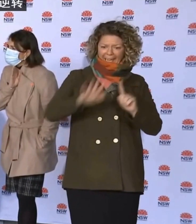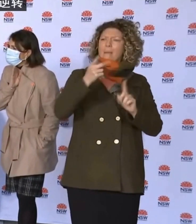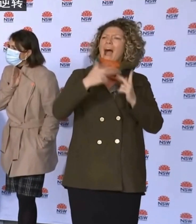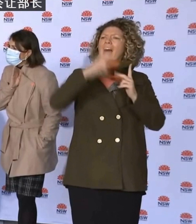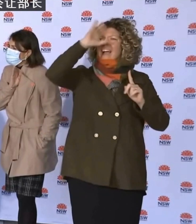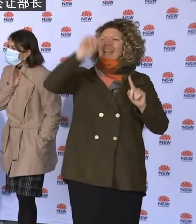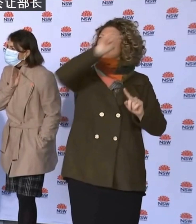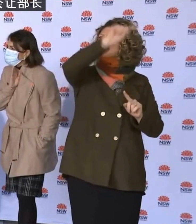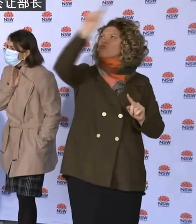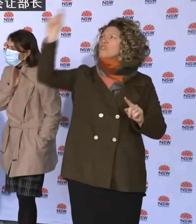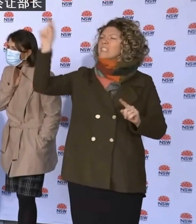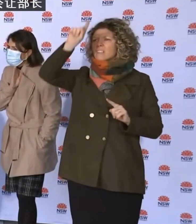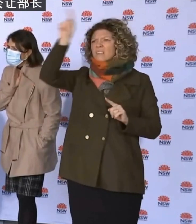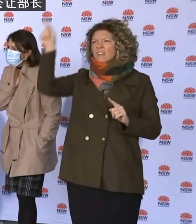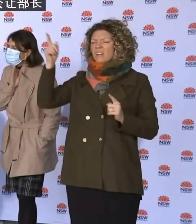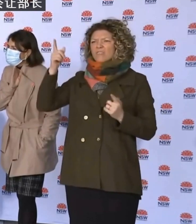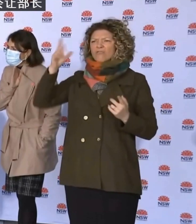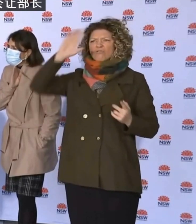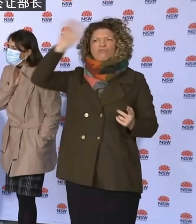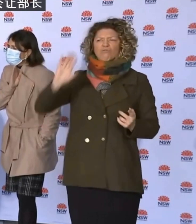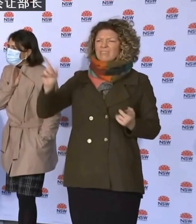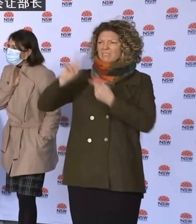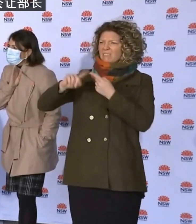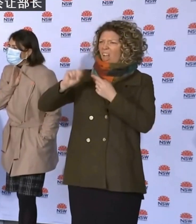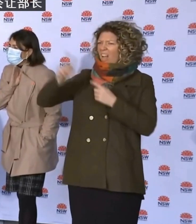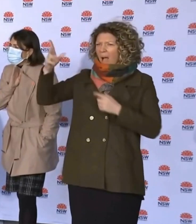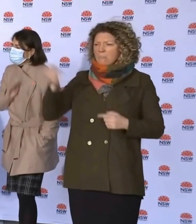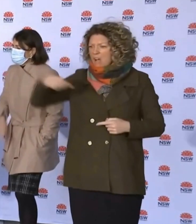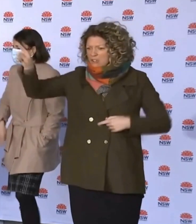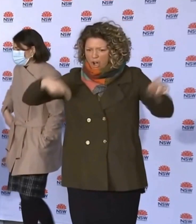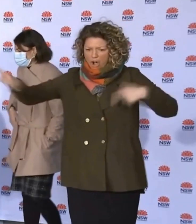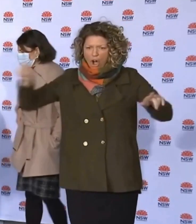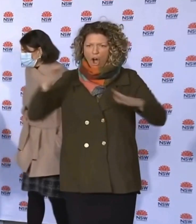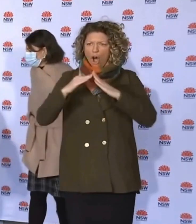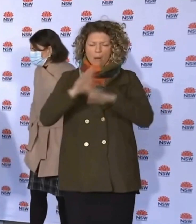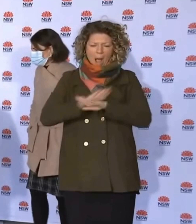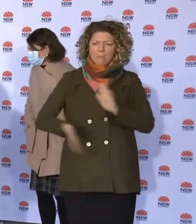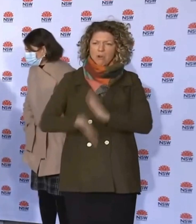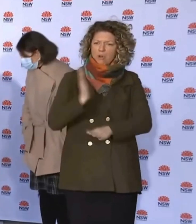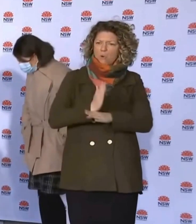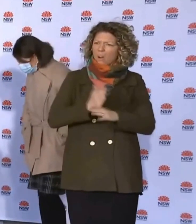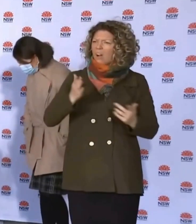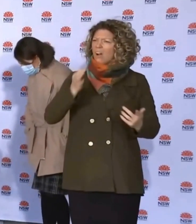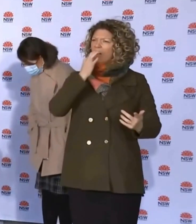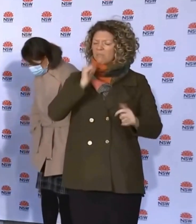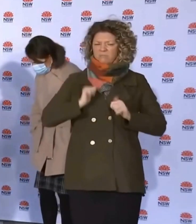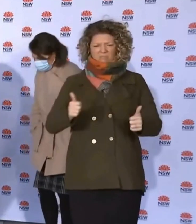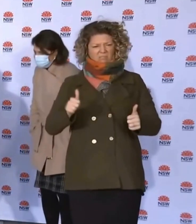could be reversed today? So my advice, and I'll let the Minister answer that question.